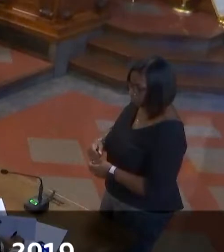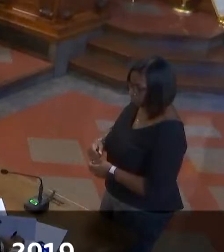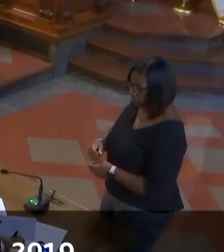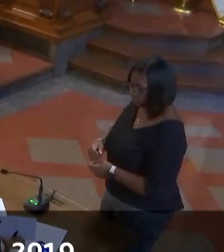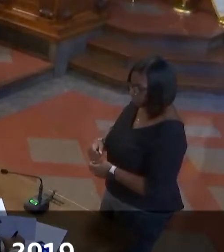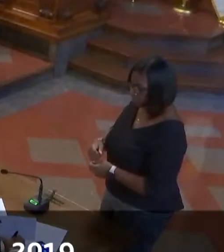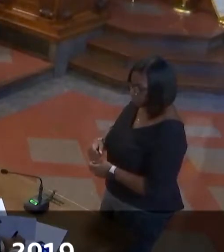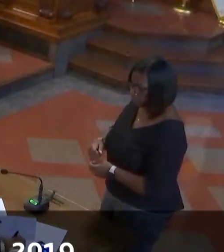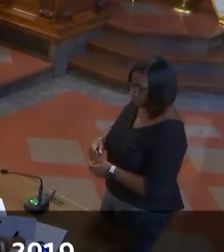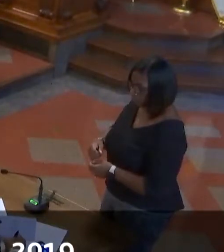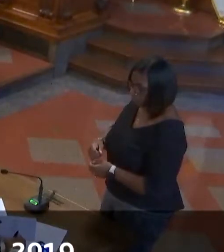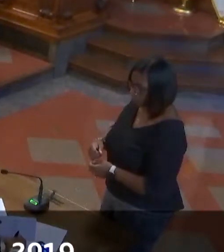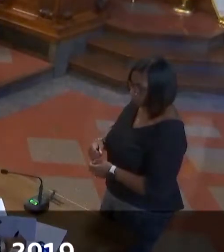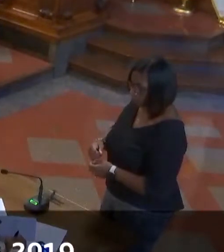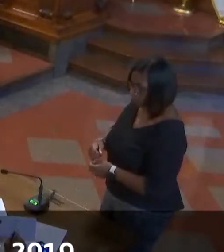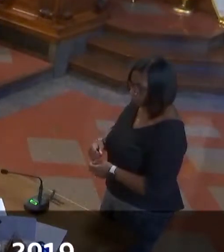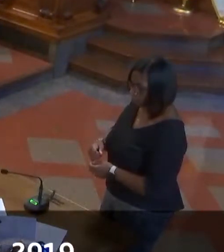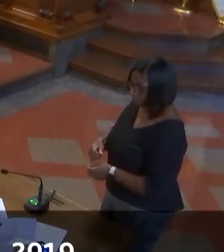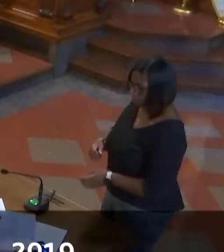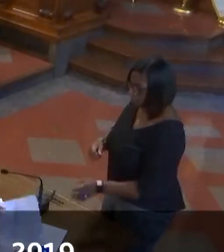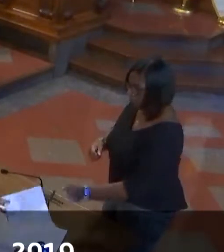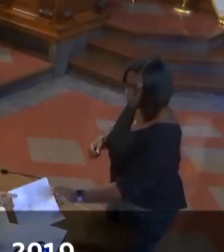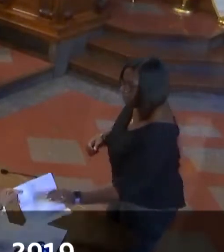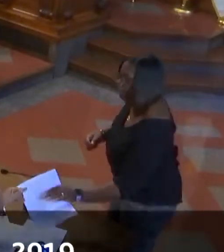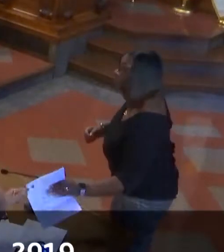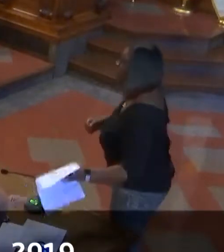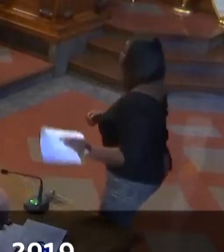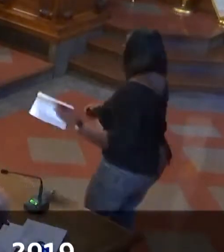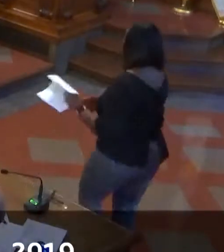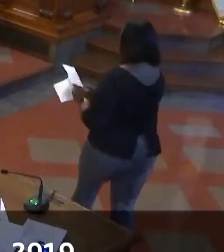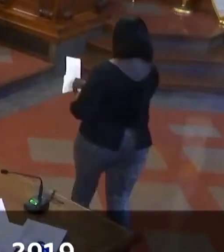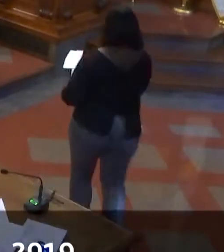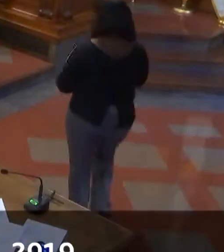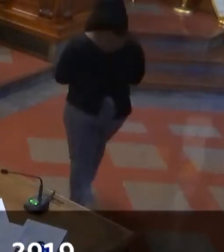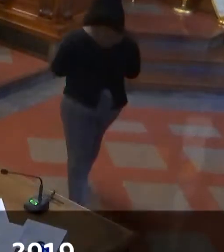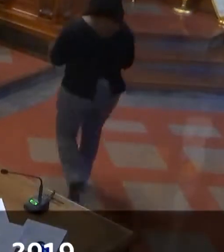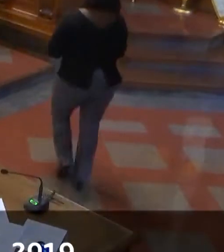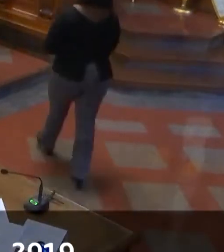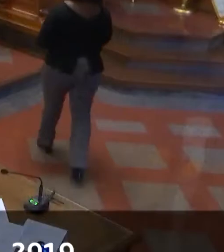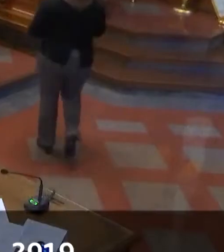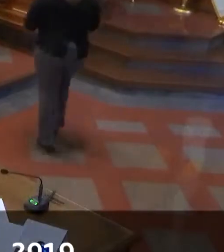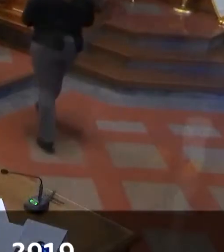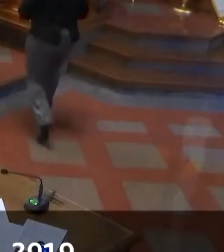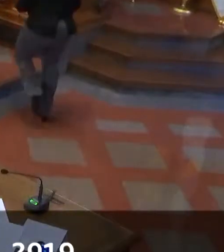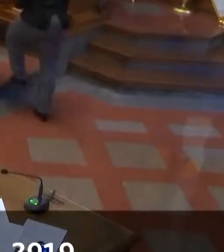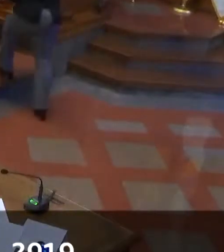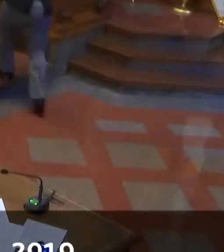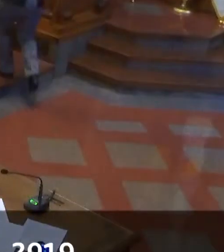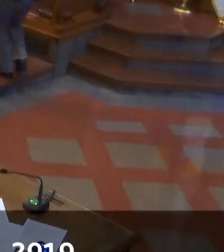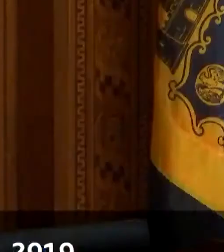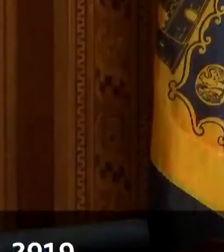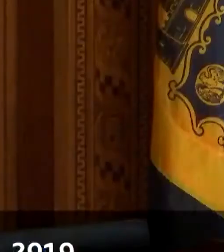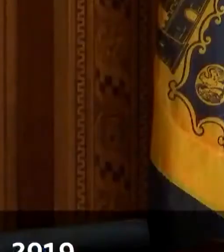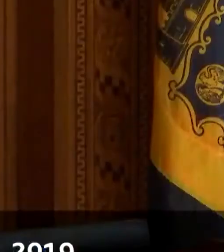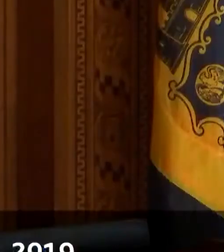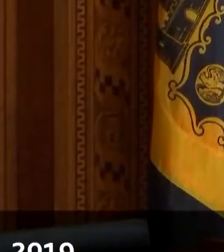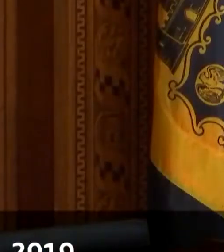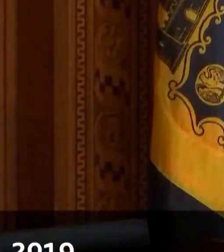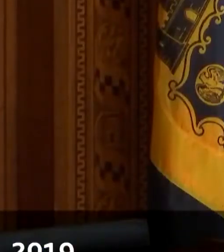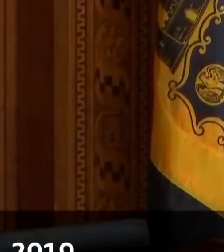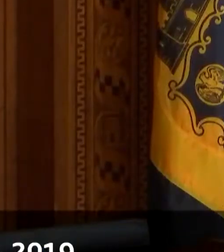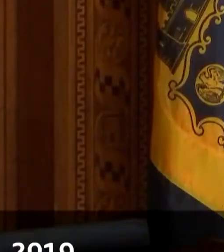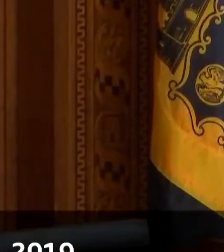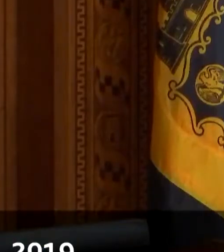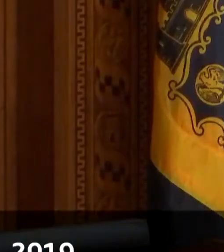Aye. 8 ayes, 0 noes, bills pass. Thank you very much. The bills, having received the legally required number of votes, are